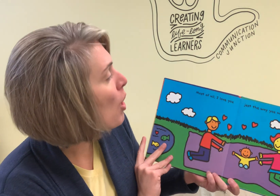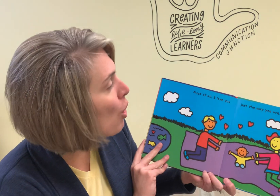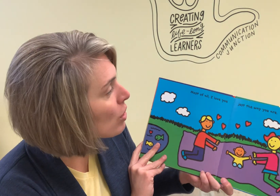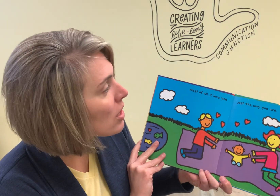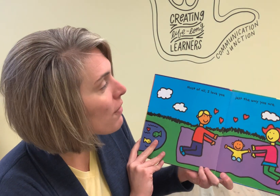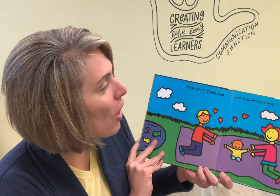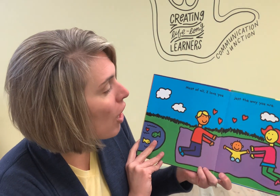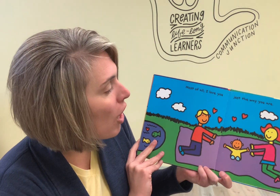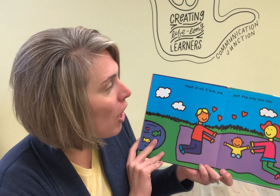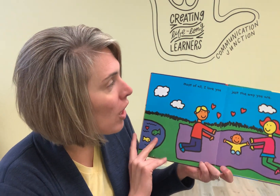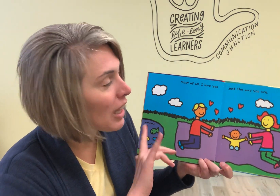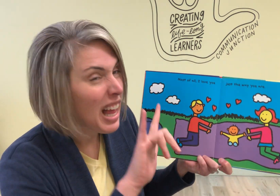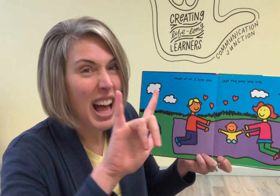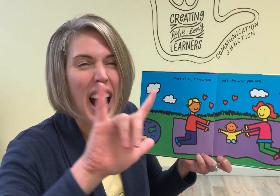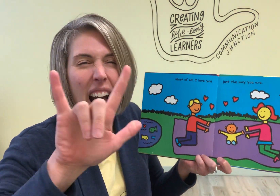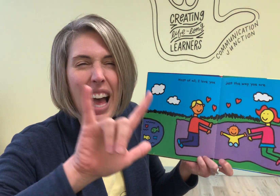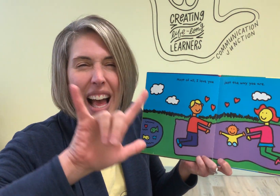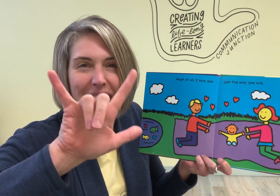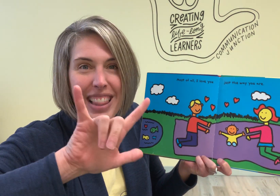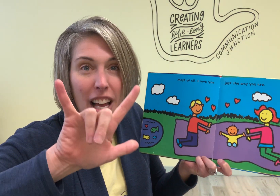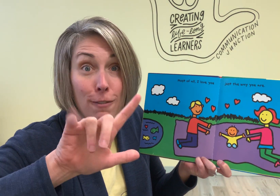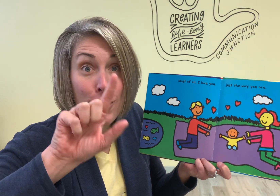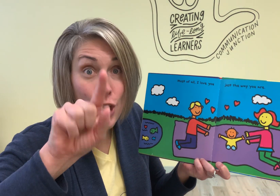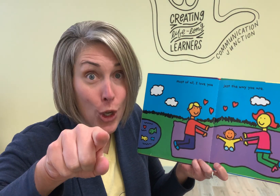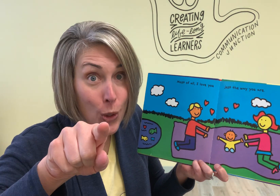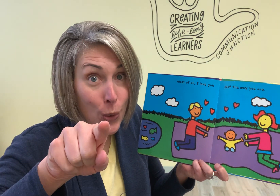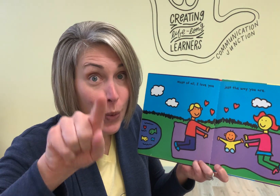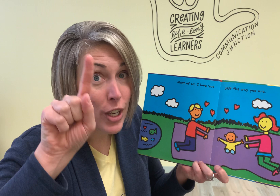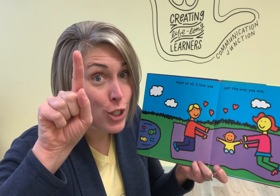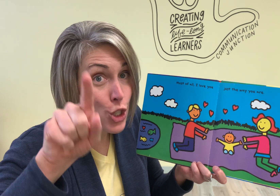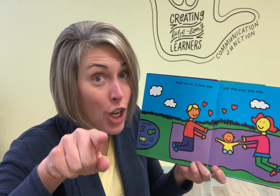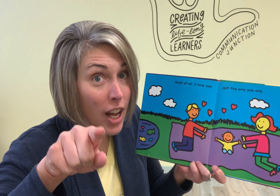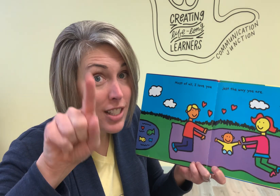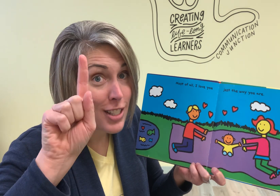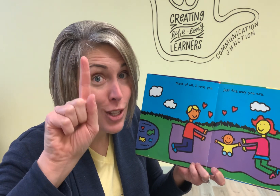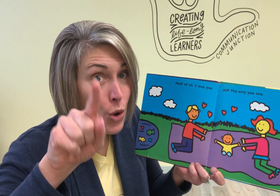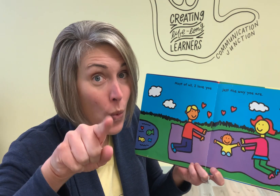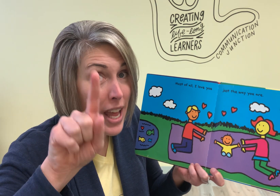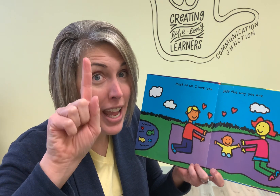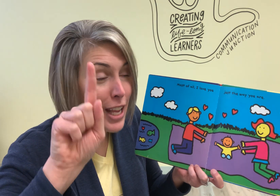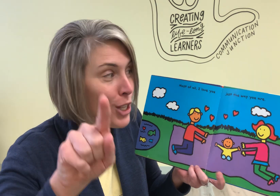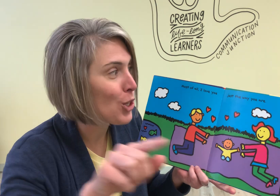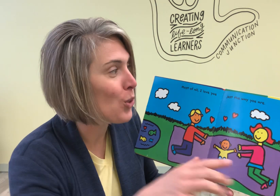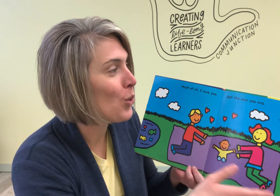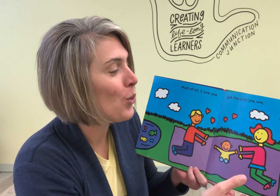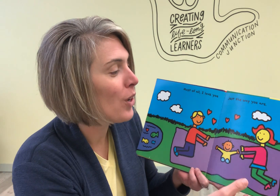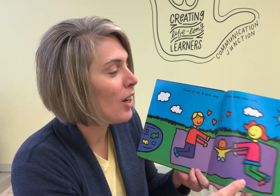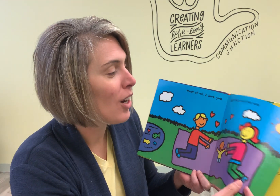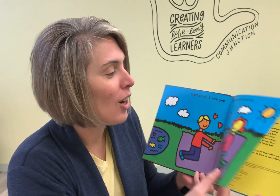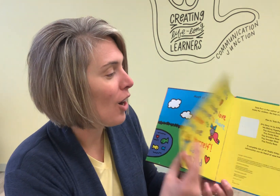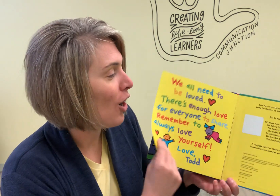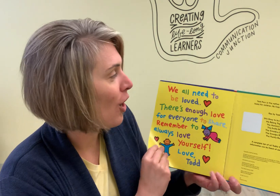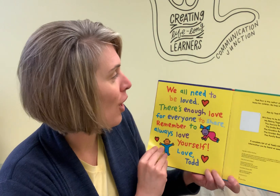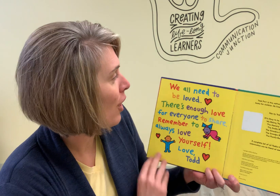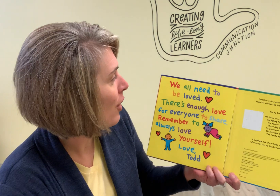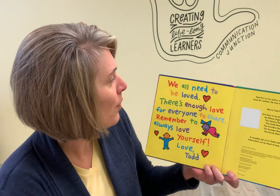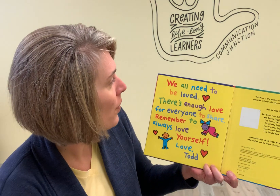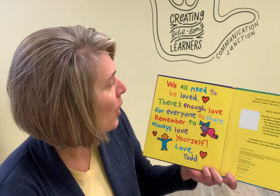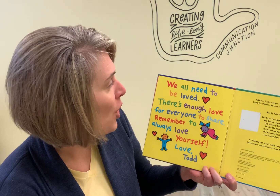Most of all, I love you just the way you are.